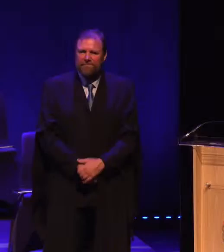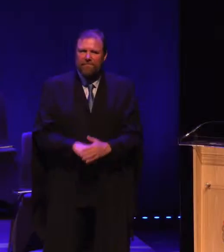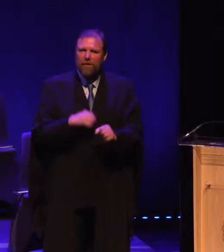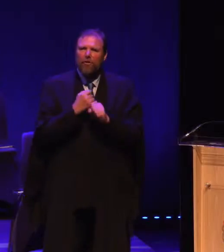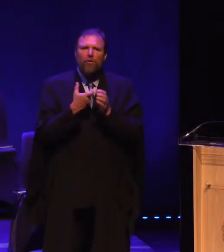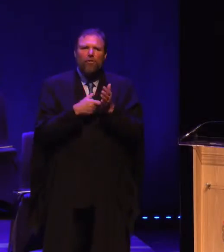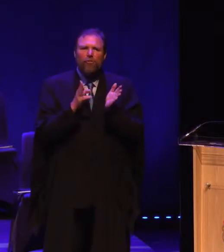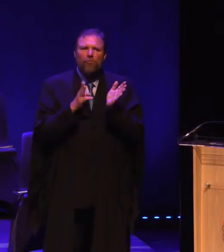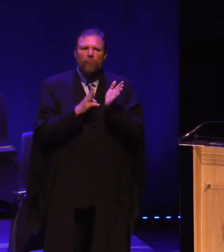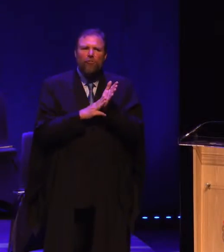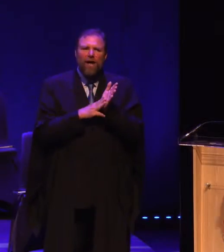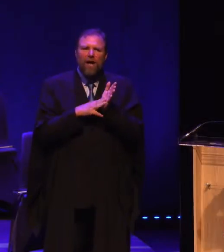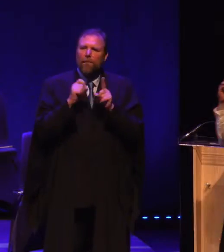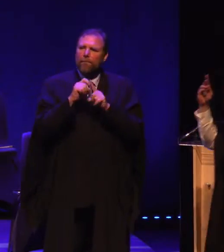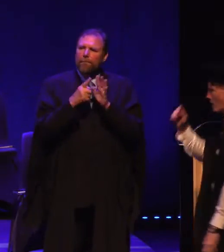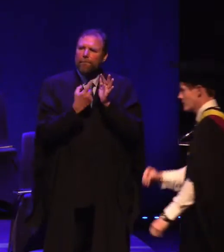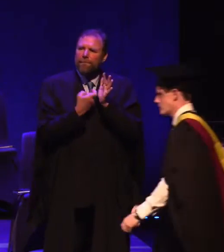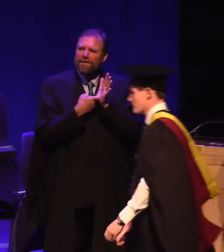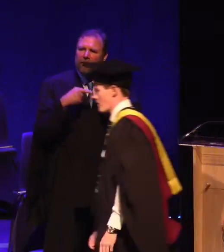Graham Peter Trevor.